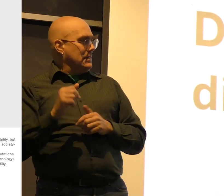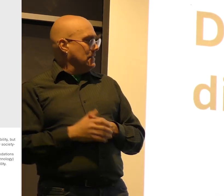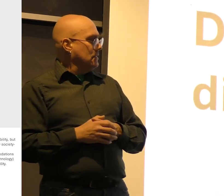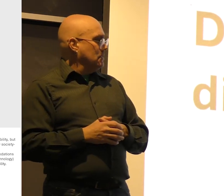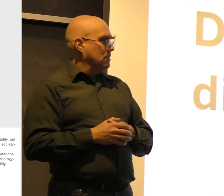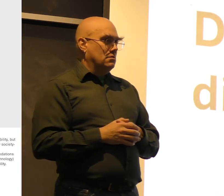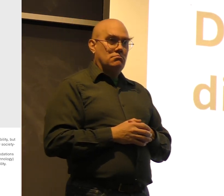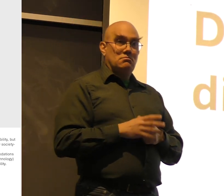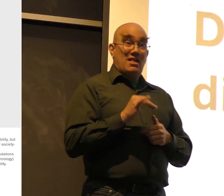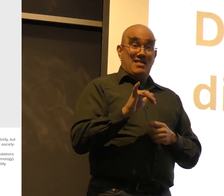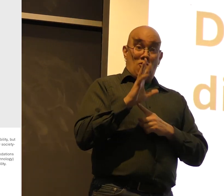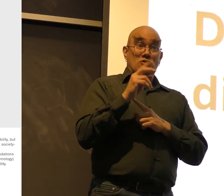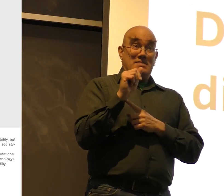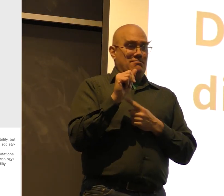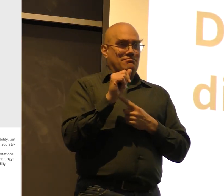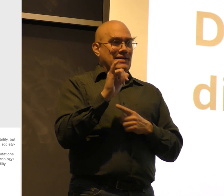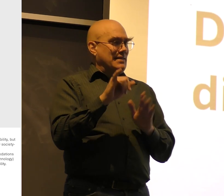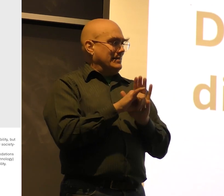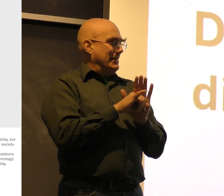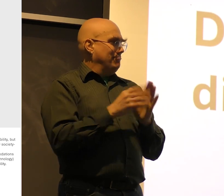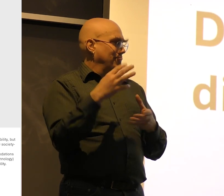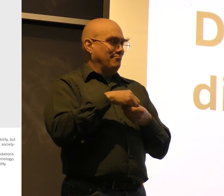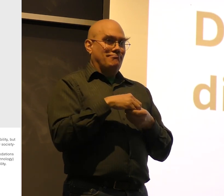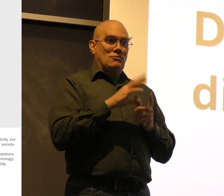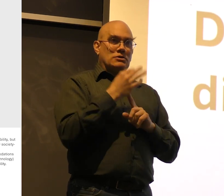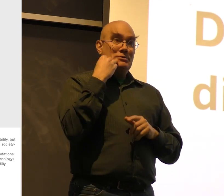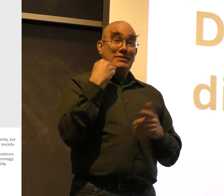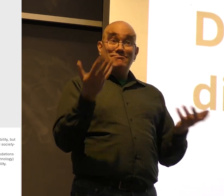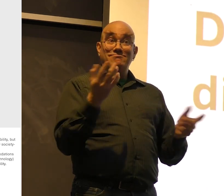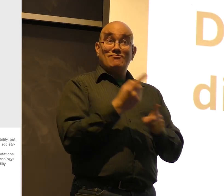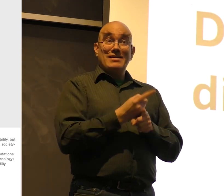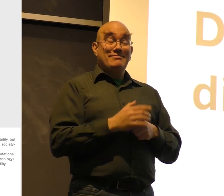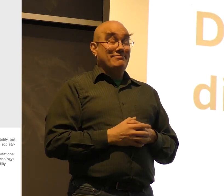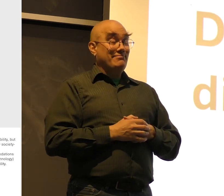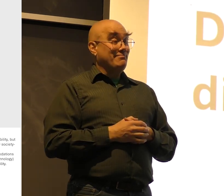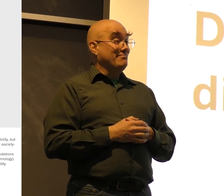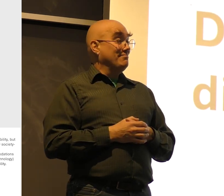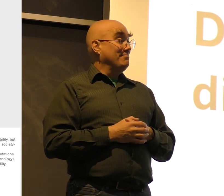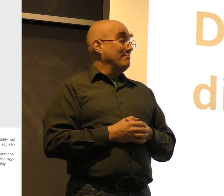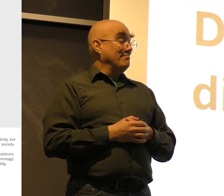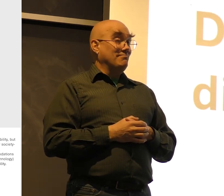I see it as a cultural disability. Cultural disability, that's the identity that they embrace. Interesting, right?